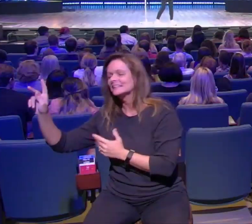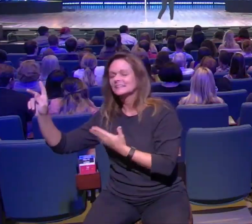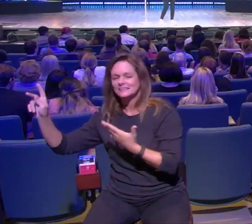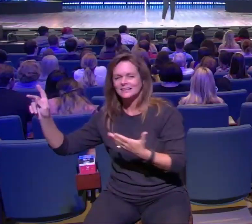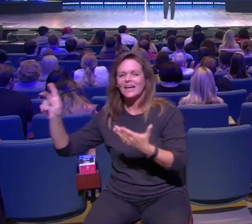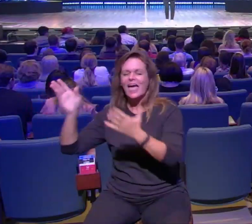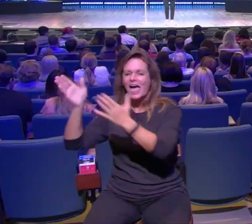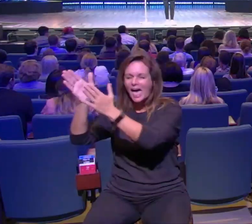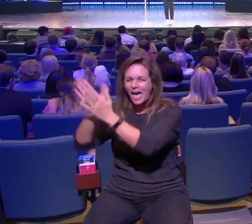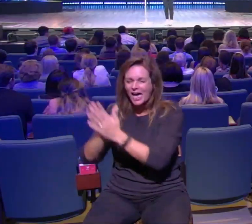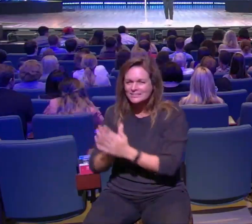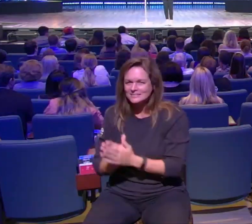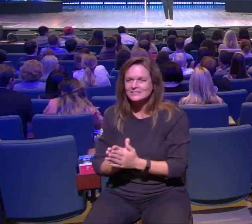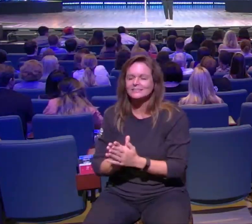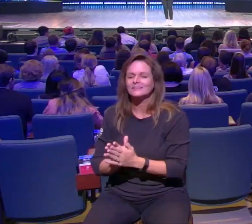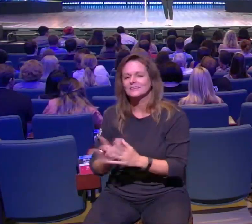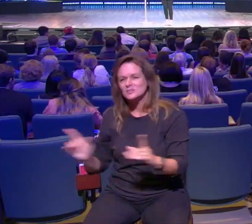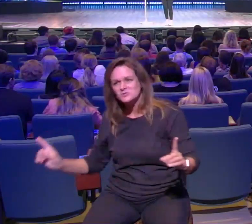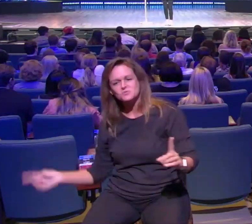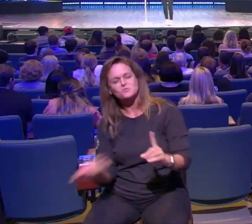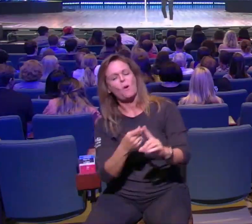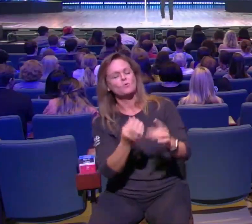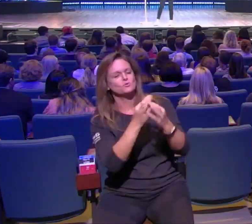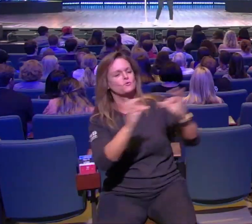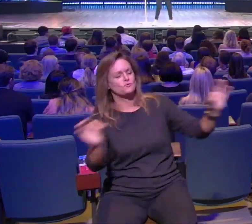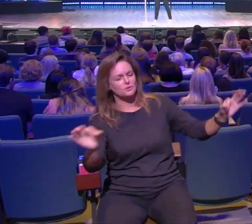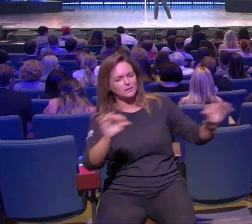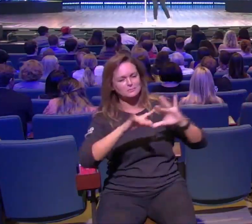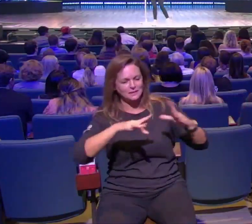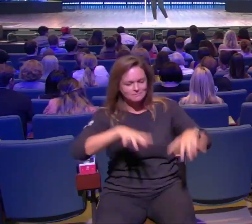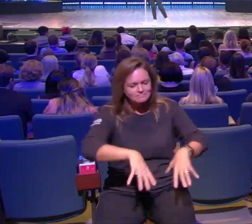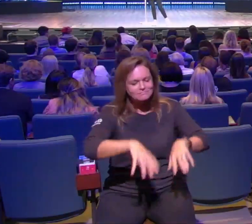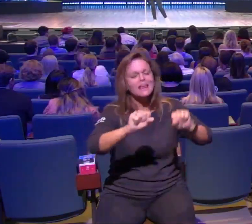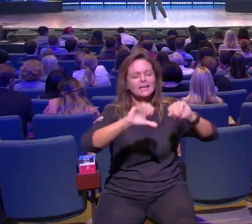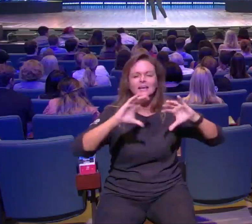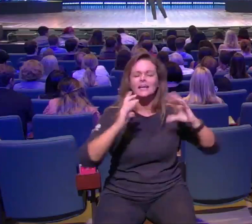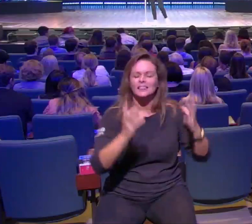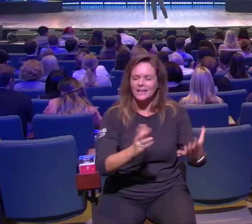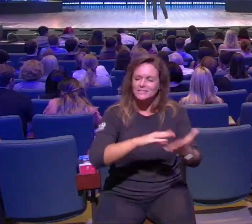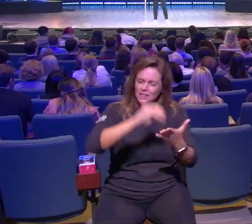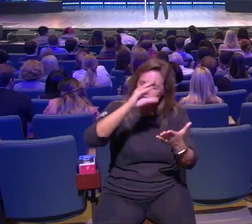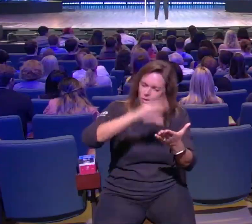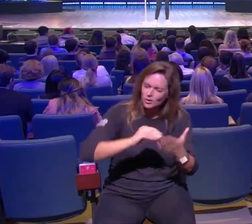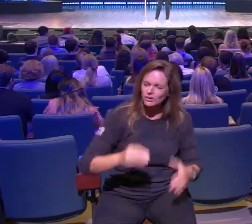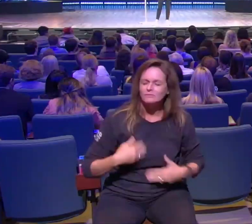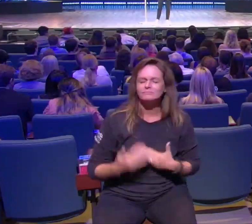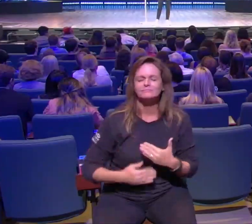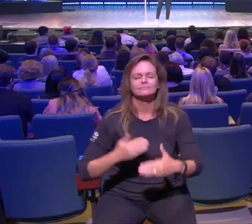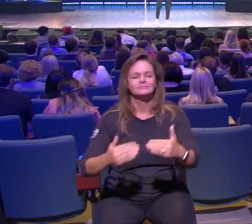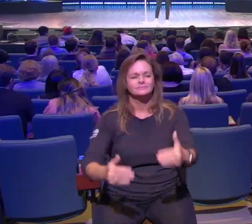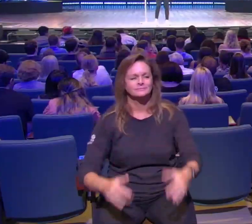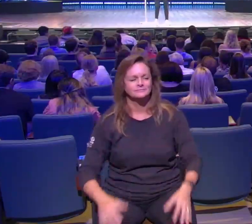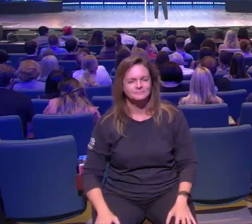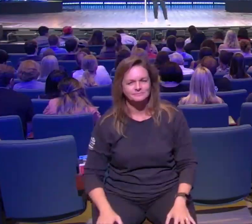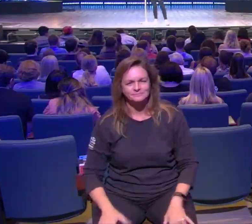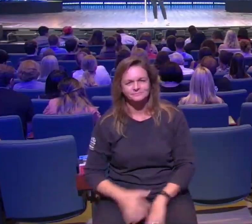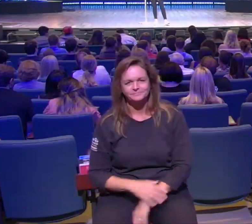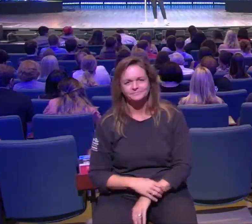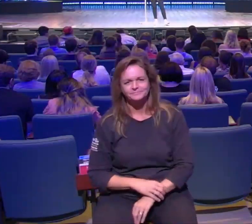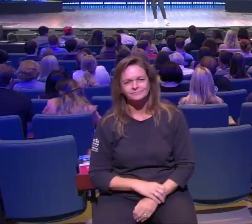need to get to this Freedom Study, get into the experience where God is going to begin to do a deep work. That's all I've